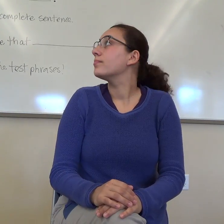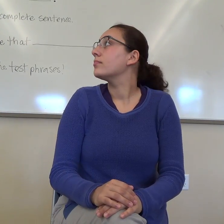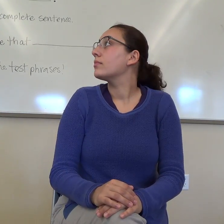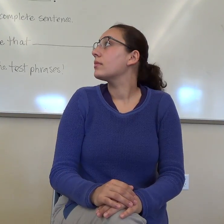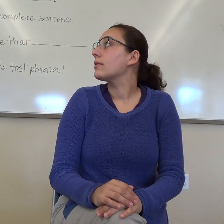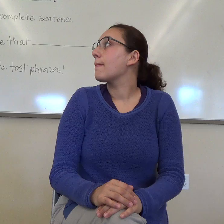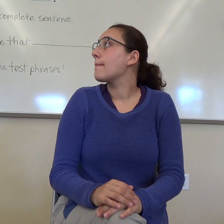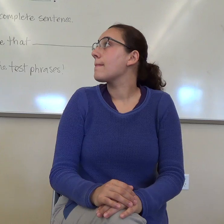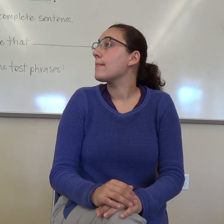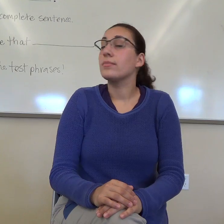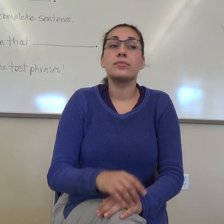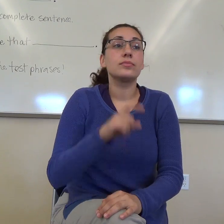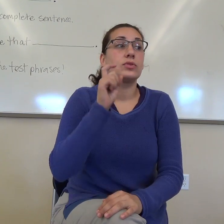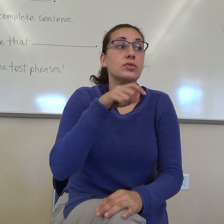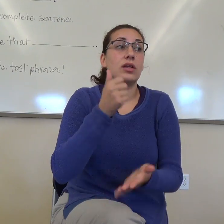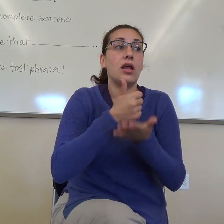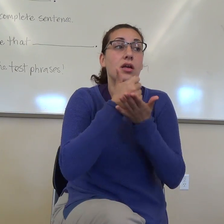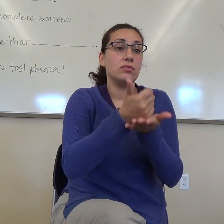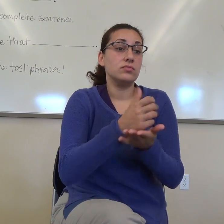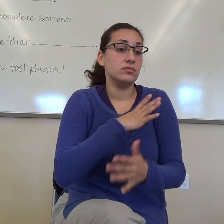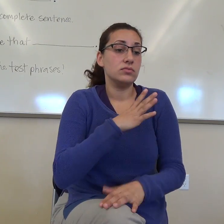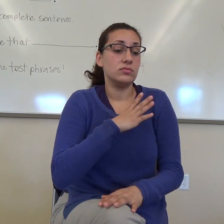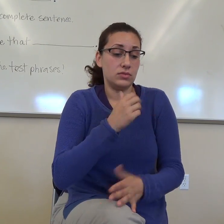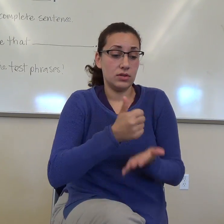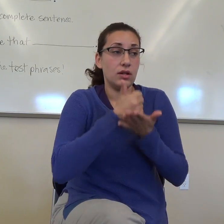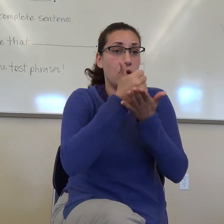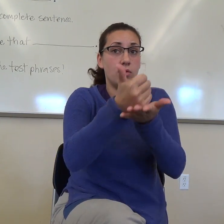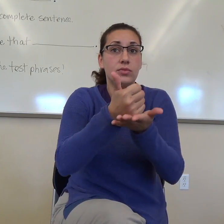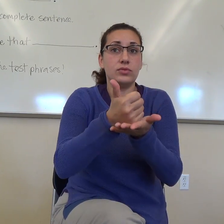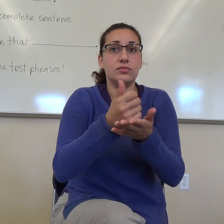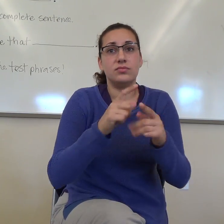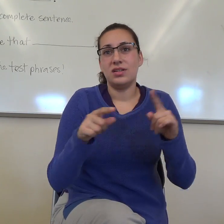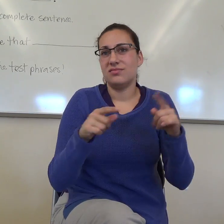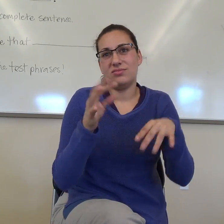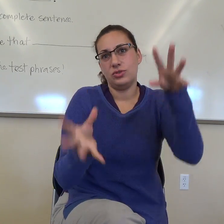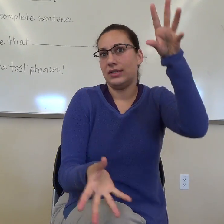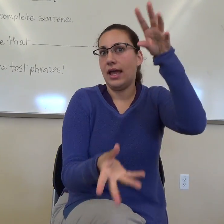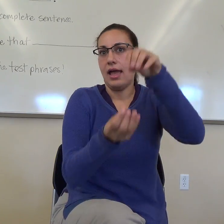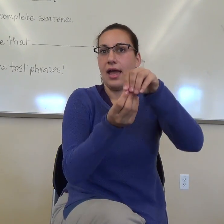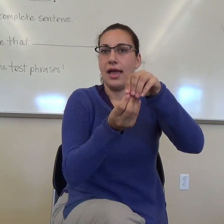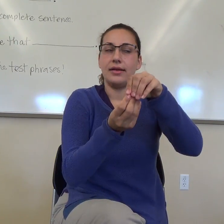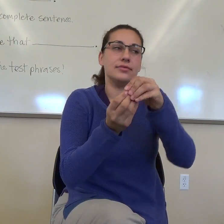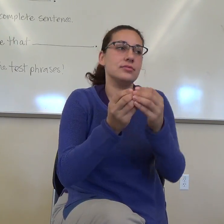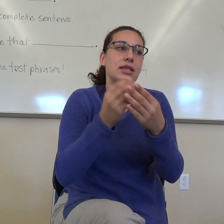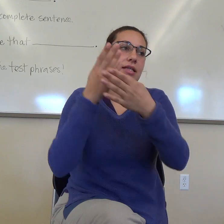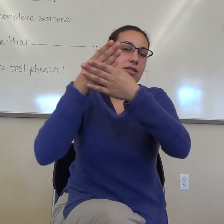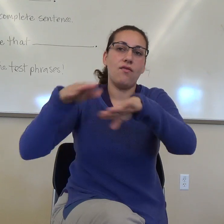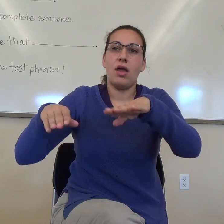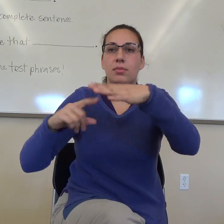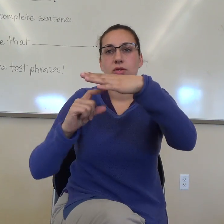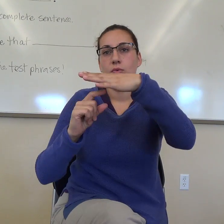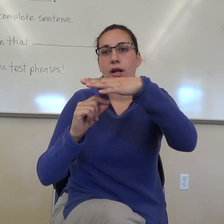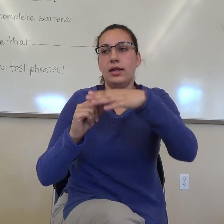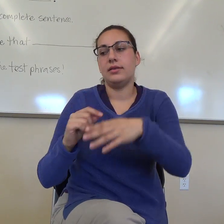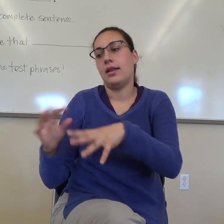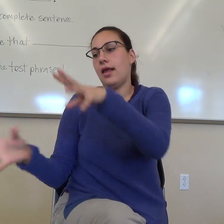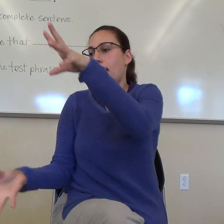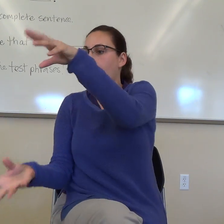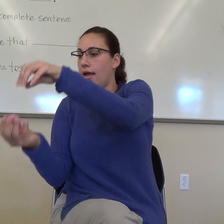If you need help with it, I can help you with it. But it's pretty much just adding, averaging, and then adding those grades. Okay,